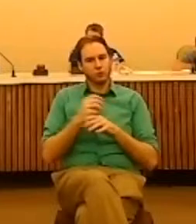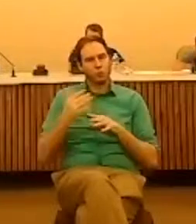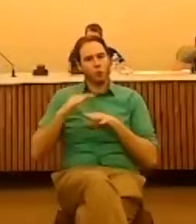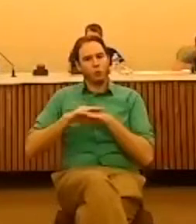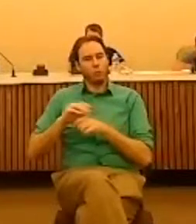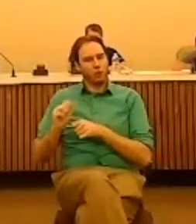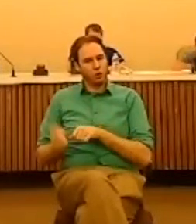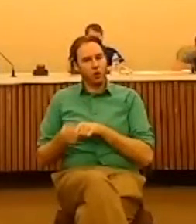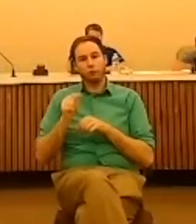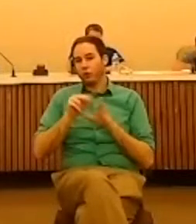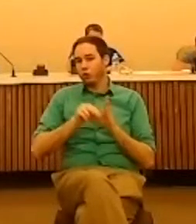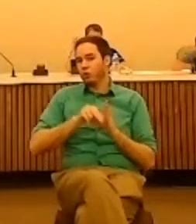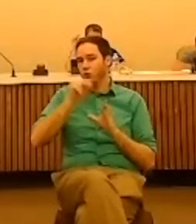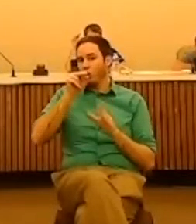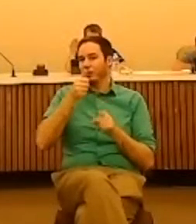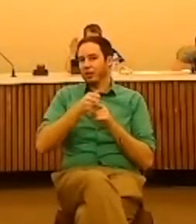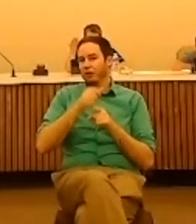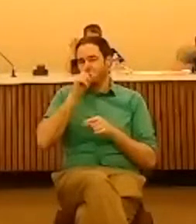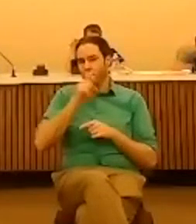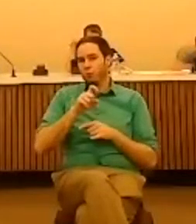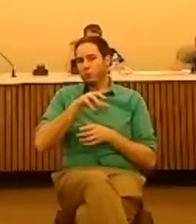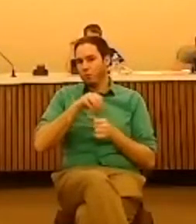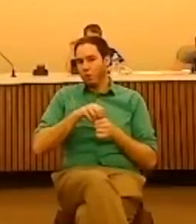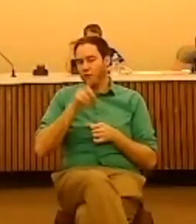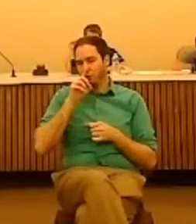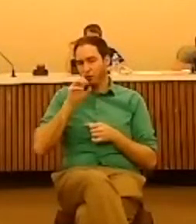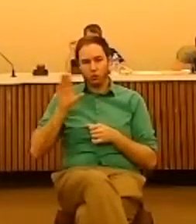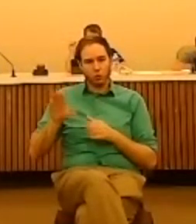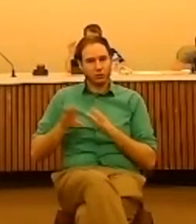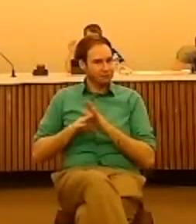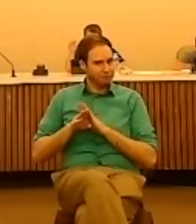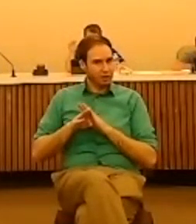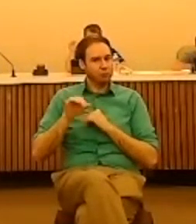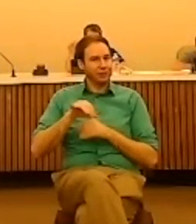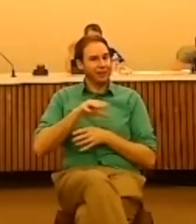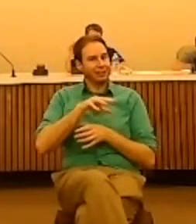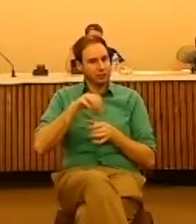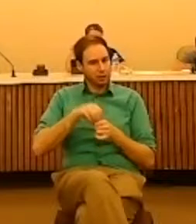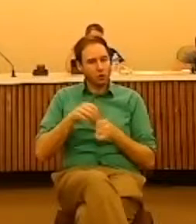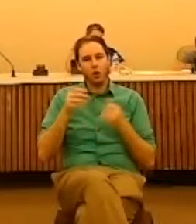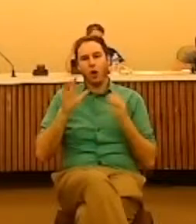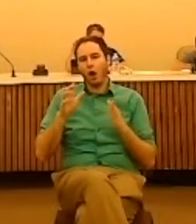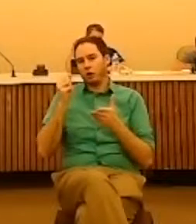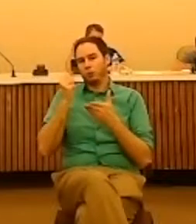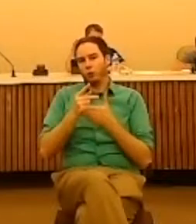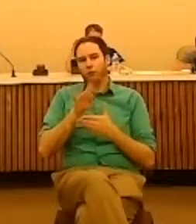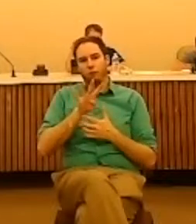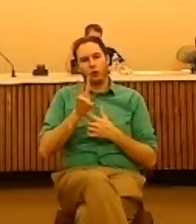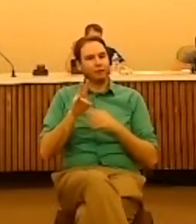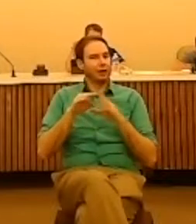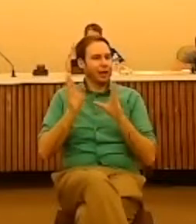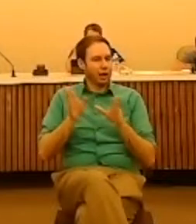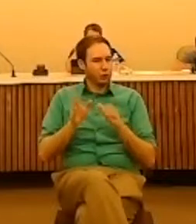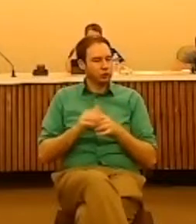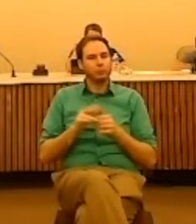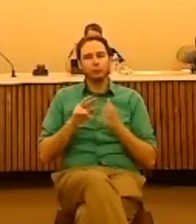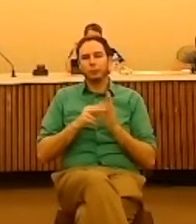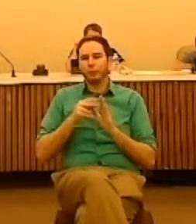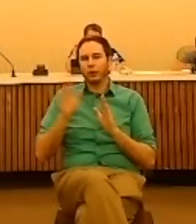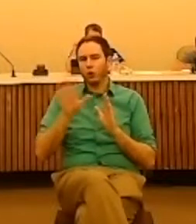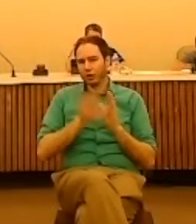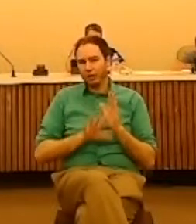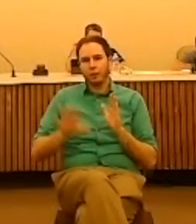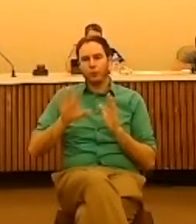The northern parcel was part of your development, and that included already approved 47 houses. So your neighborhood